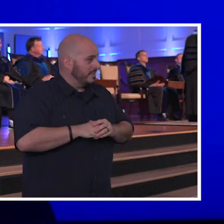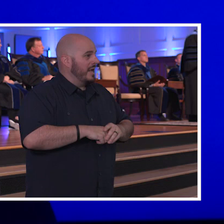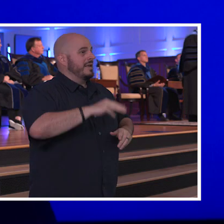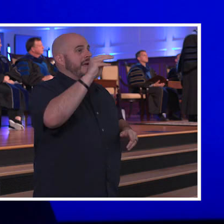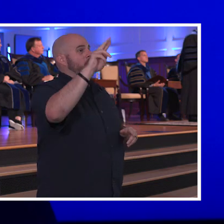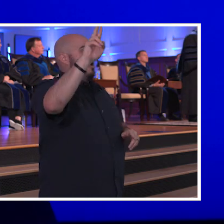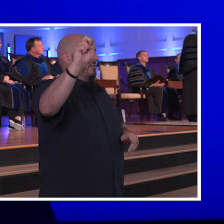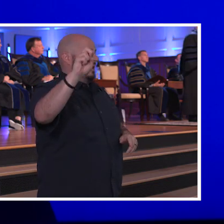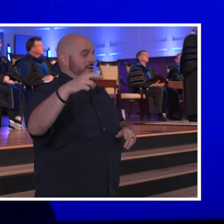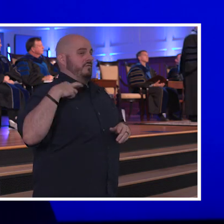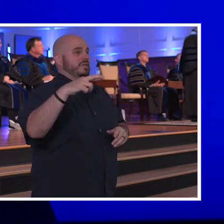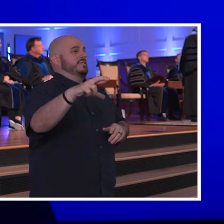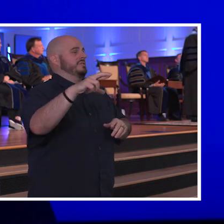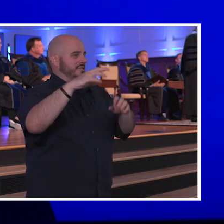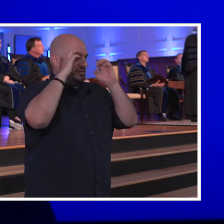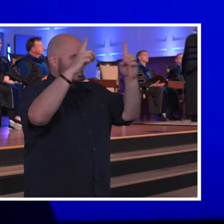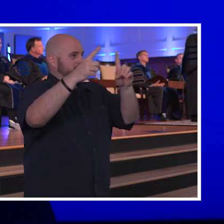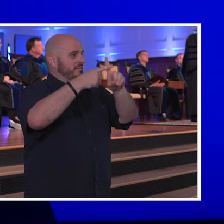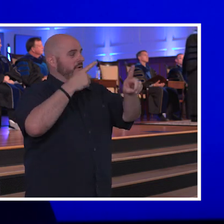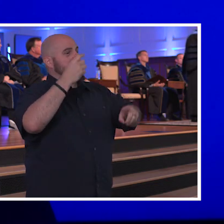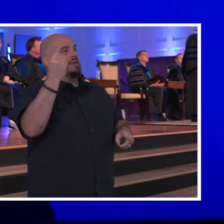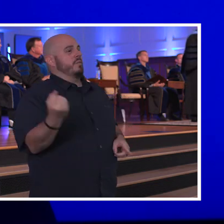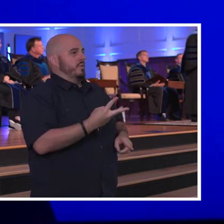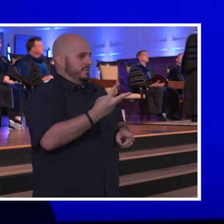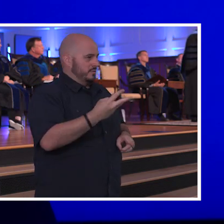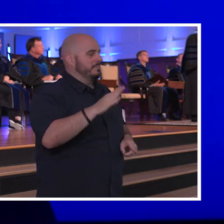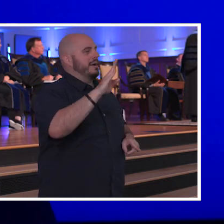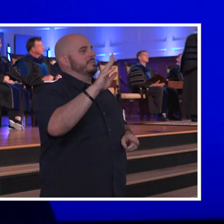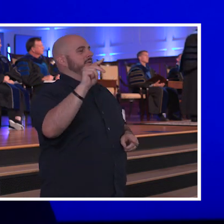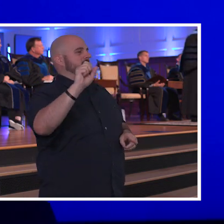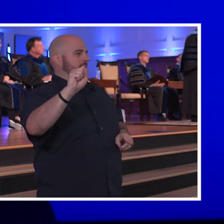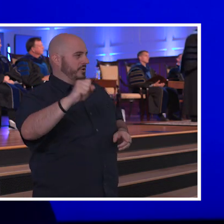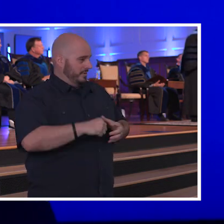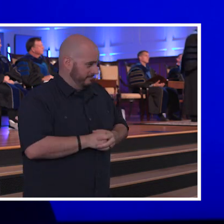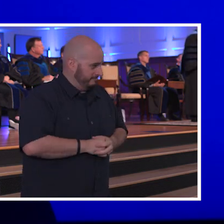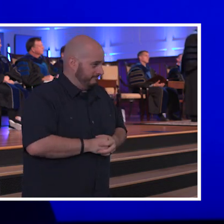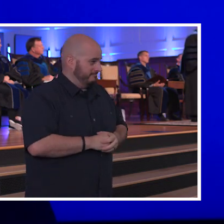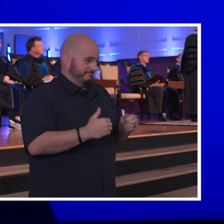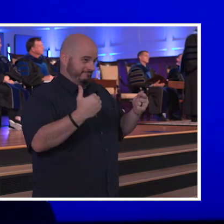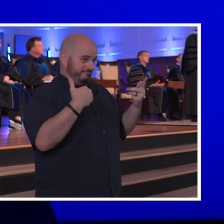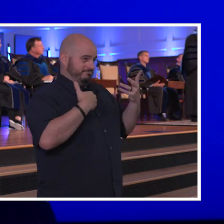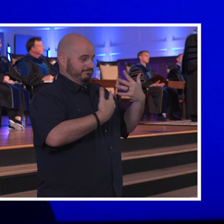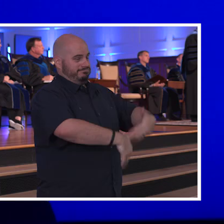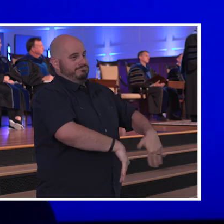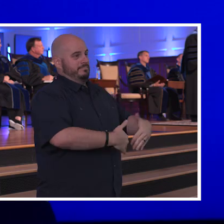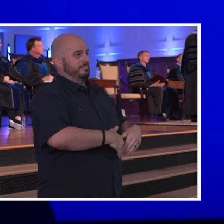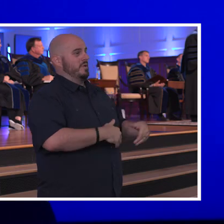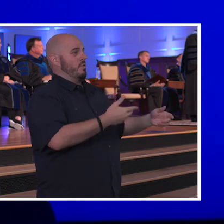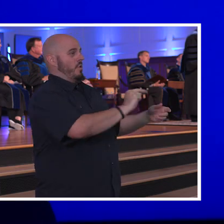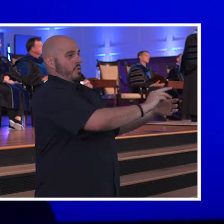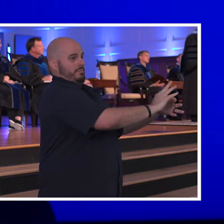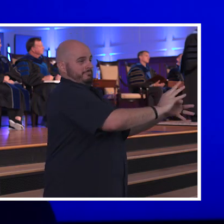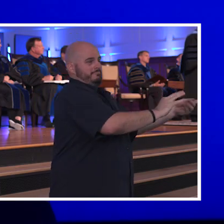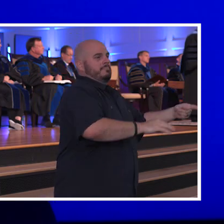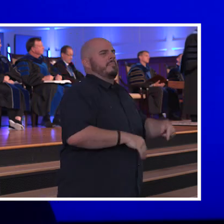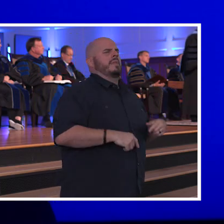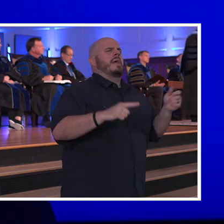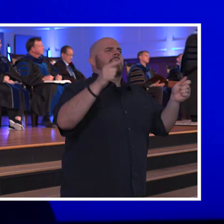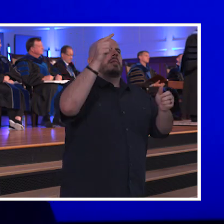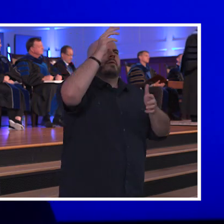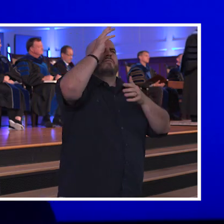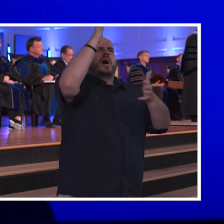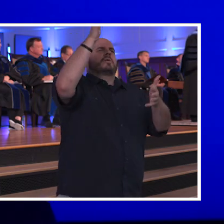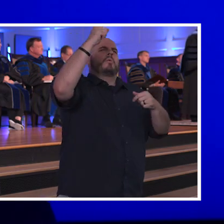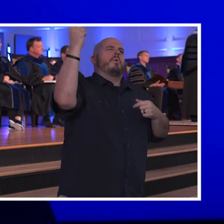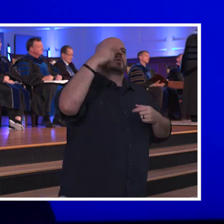Religious Education from Southwestern Baptist Theological Seminary. In her own words, the Father has always been faithful.